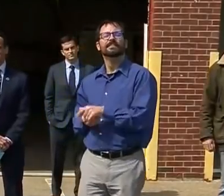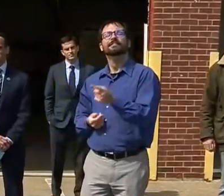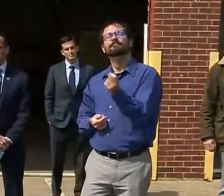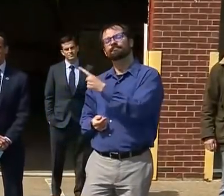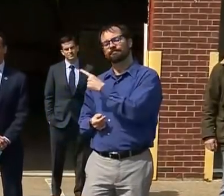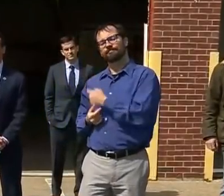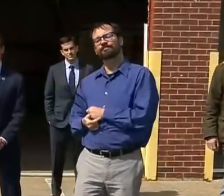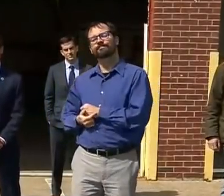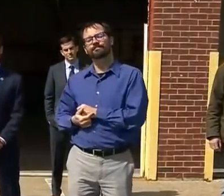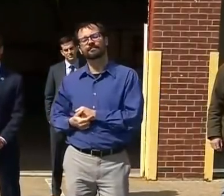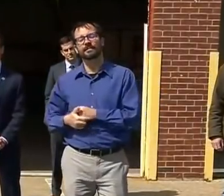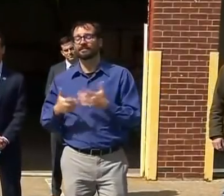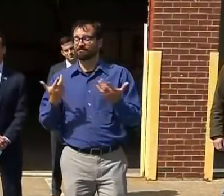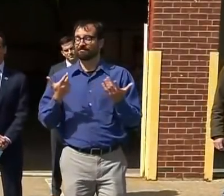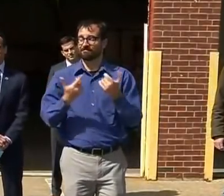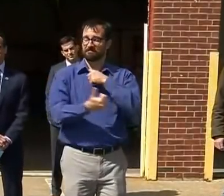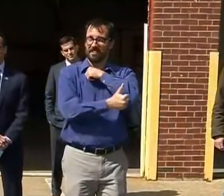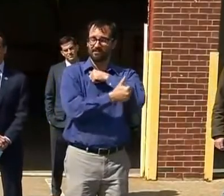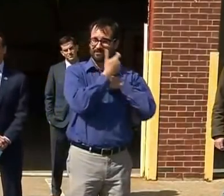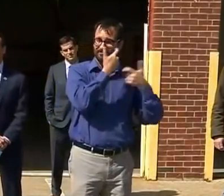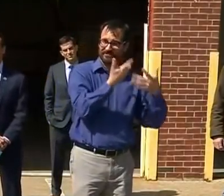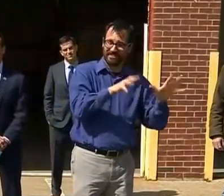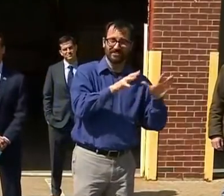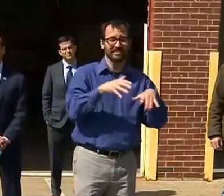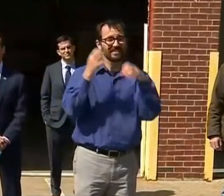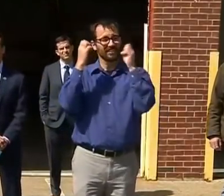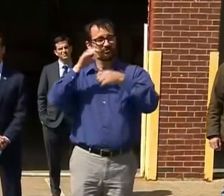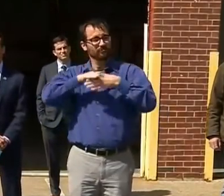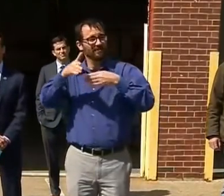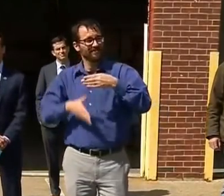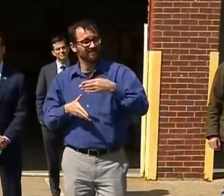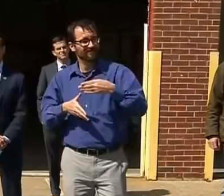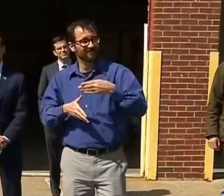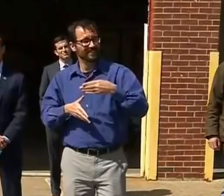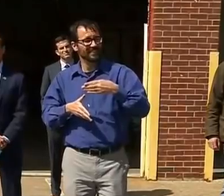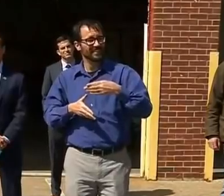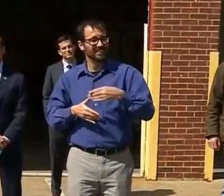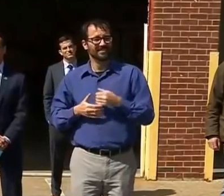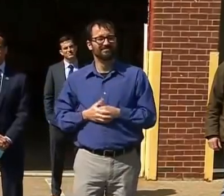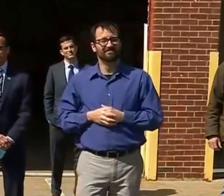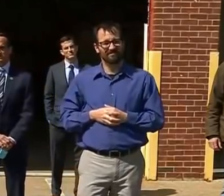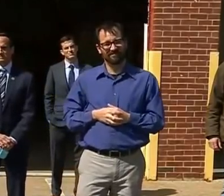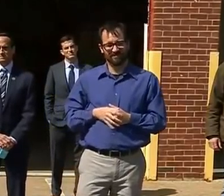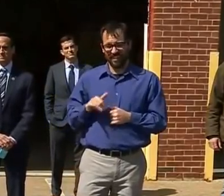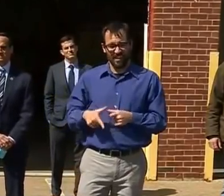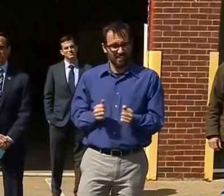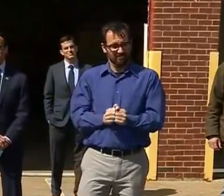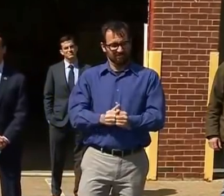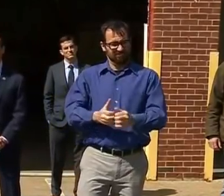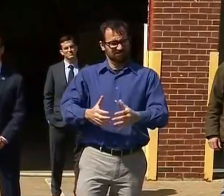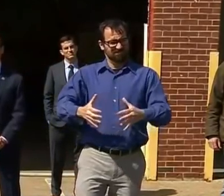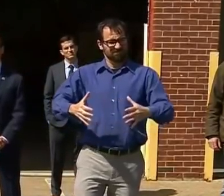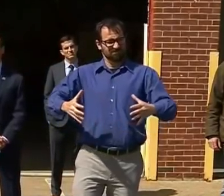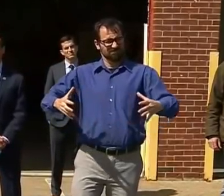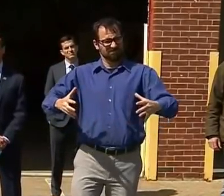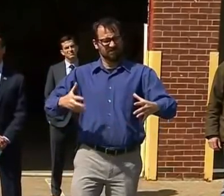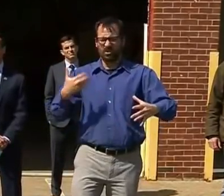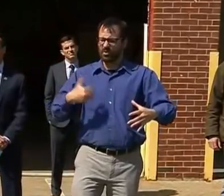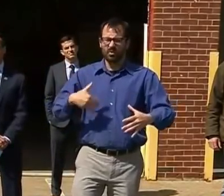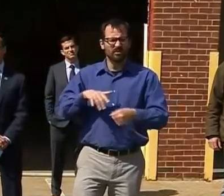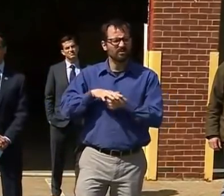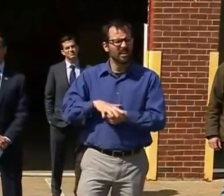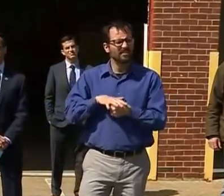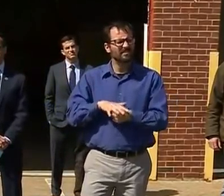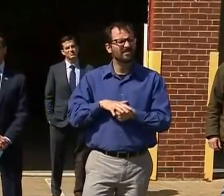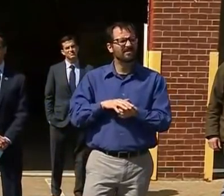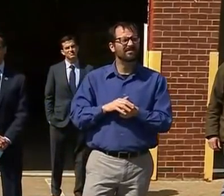we're in the peak right now. Maybe this has been done a number of times. The stress, people want to be with their family, they want to go outside, the weather's finally nice. It